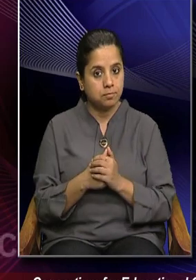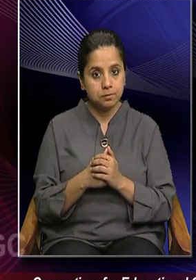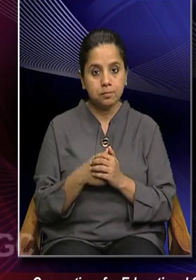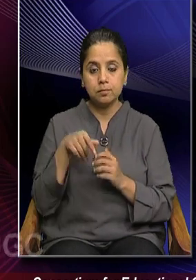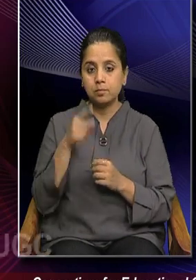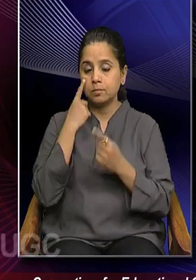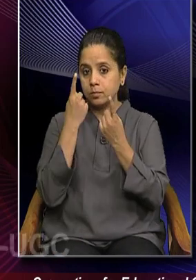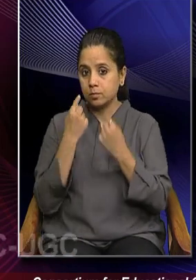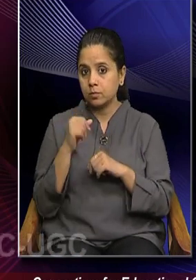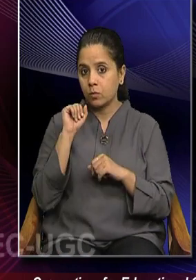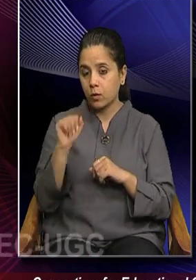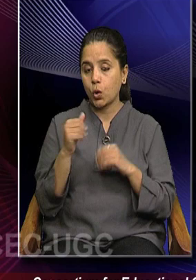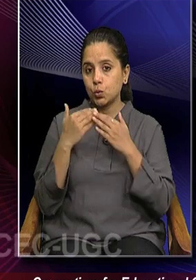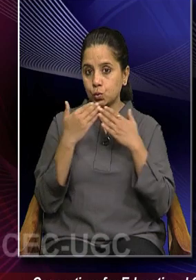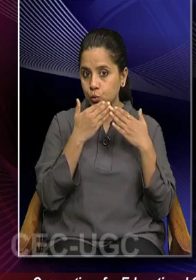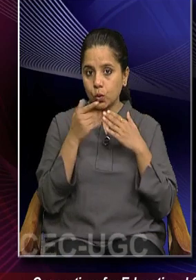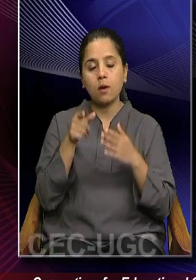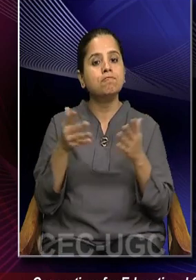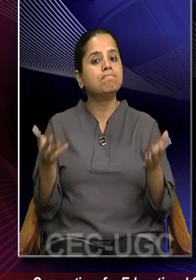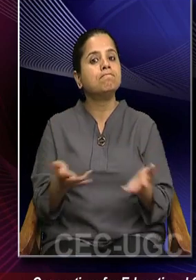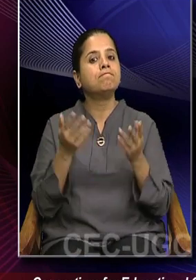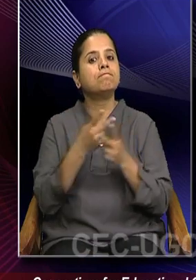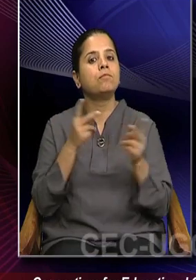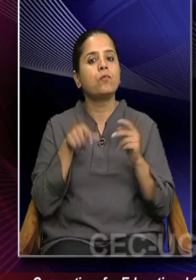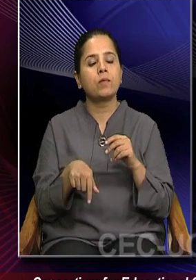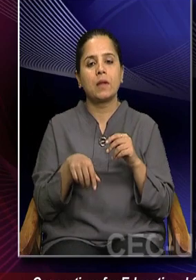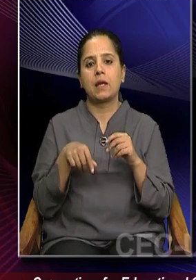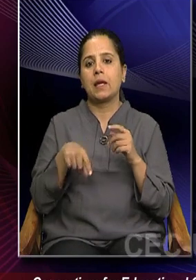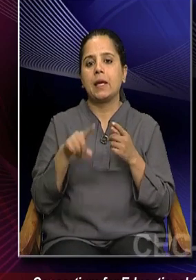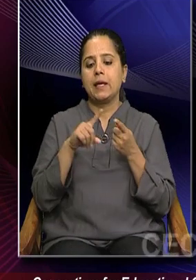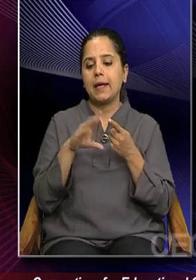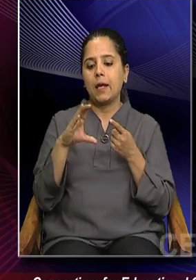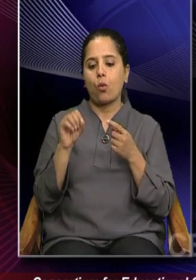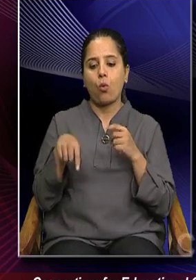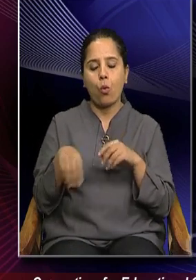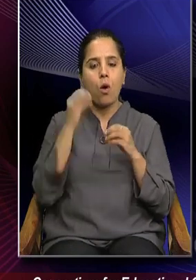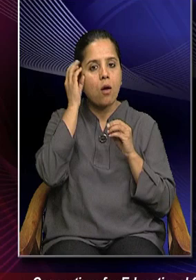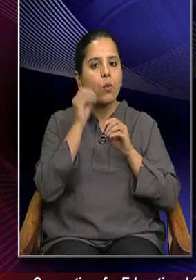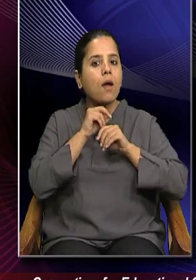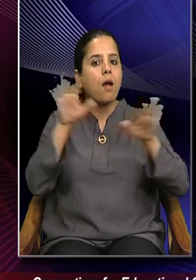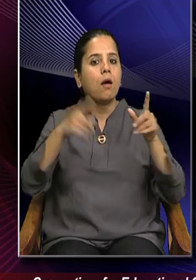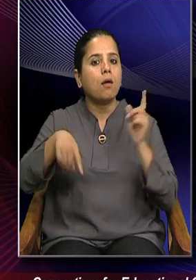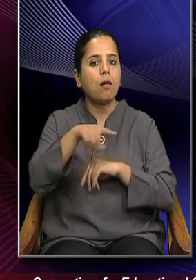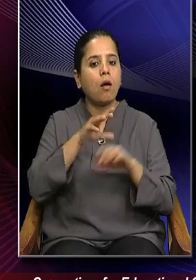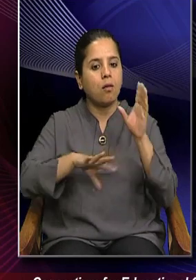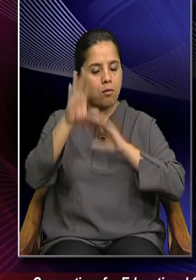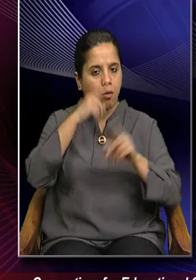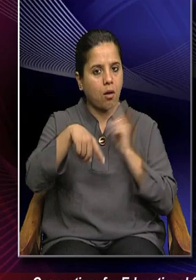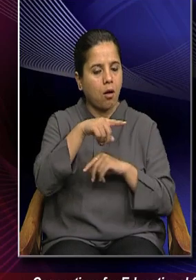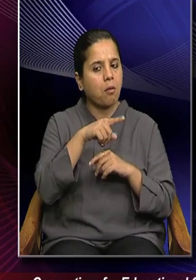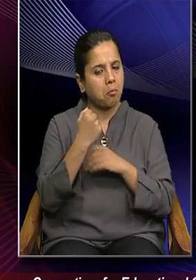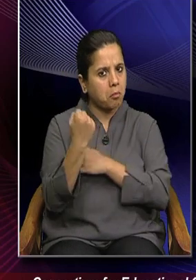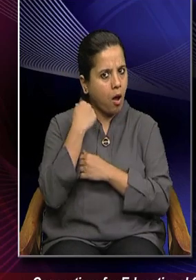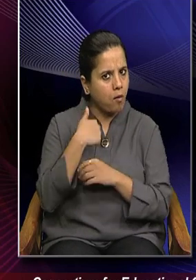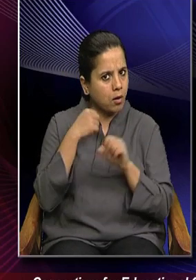audit of their school encourages the eco-awareness and gives the learner an agency